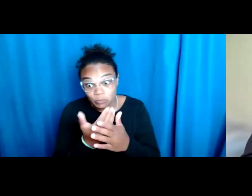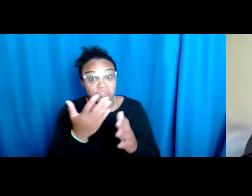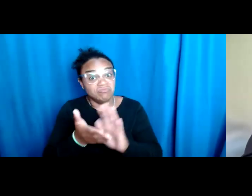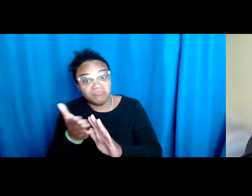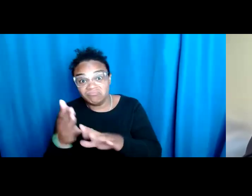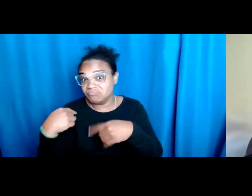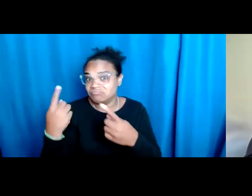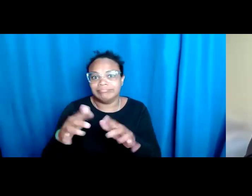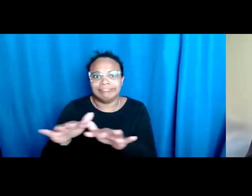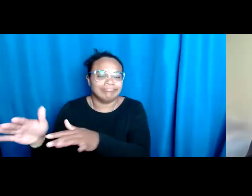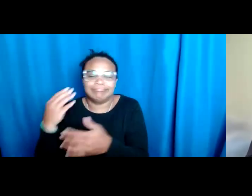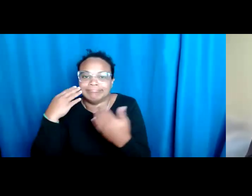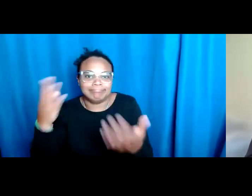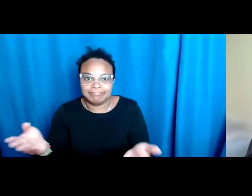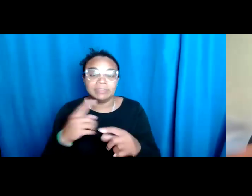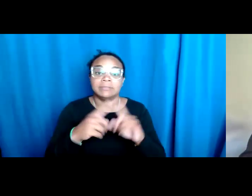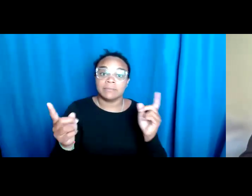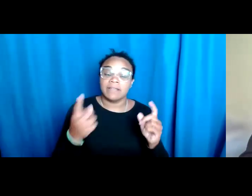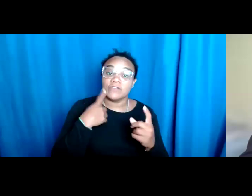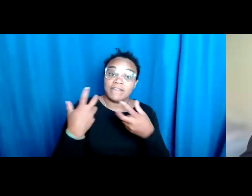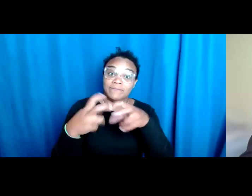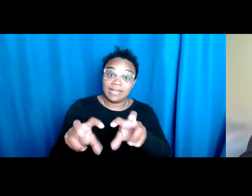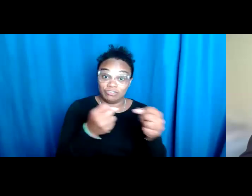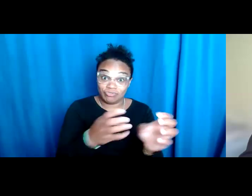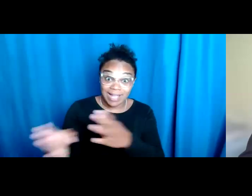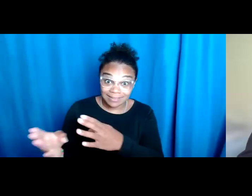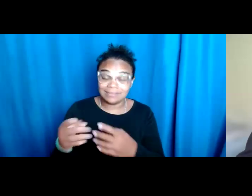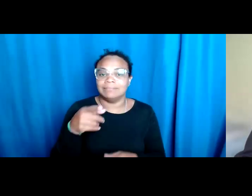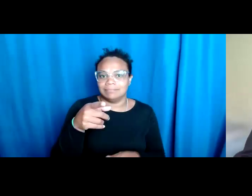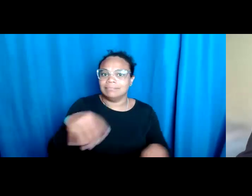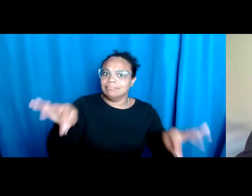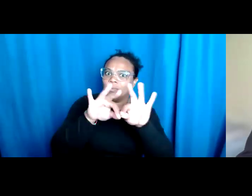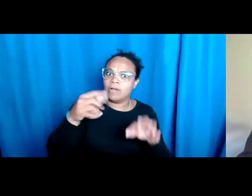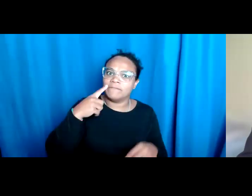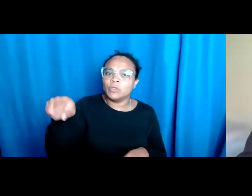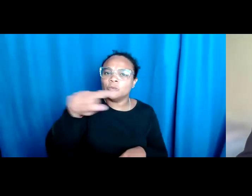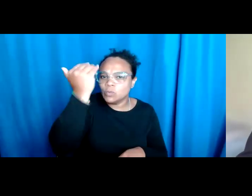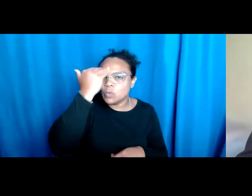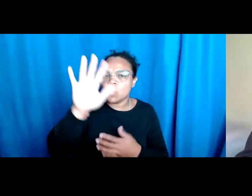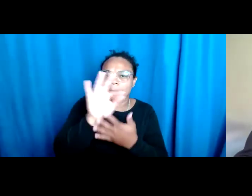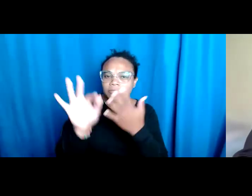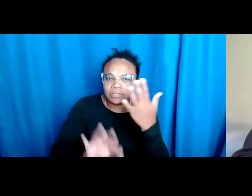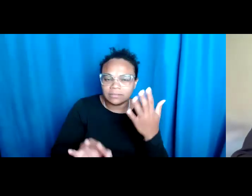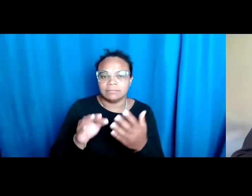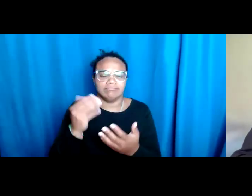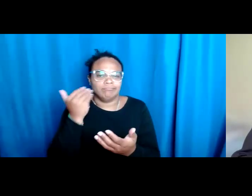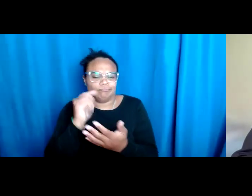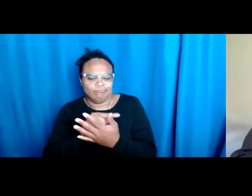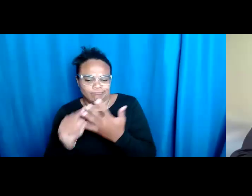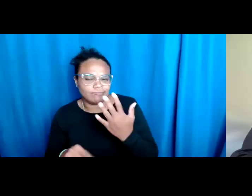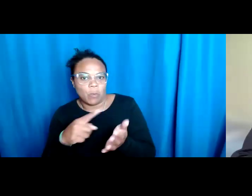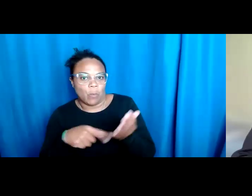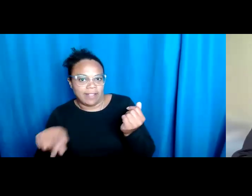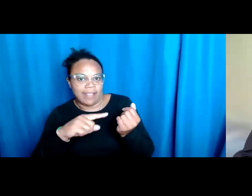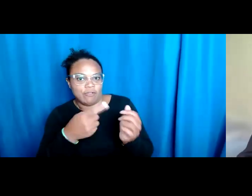funding strategies, it's important that you know what's out there and what the requirements are and